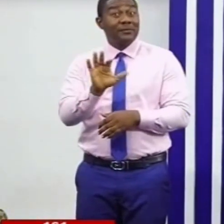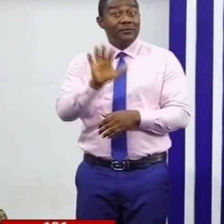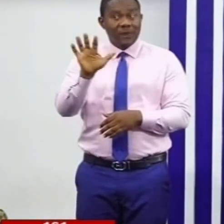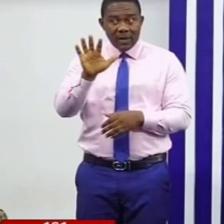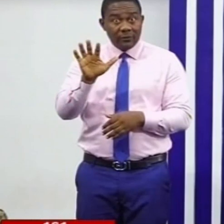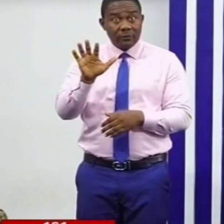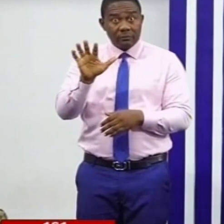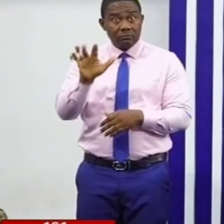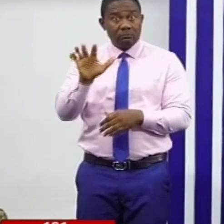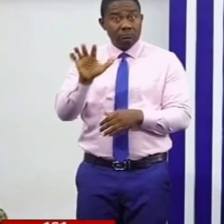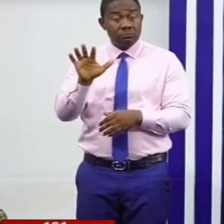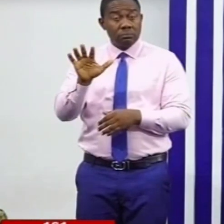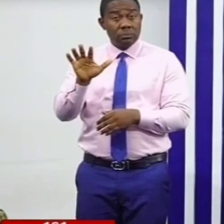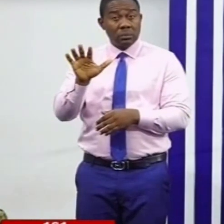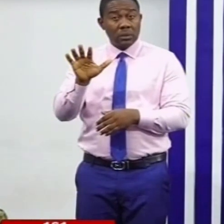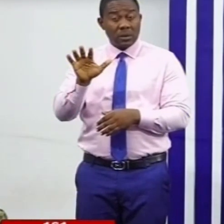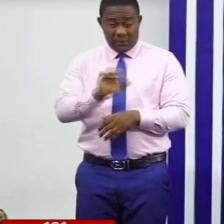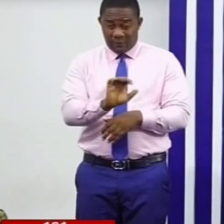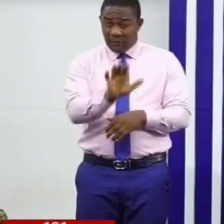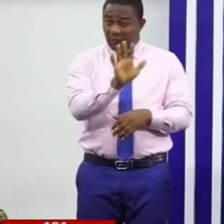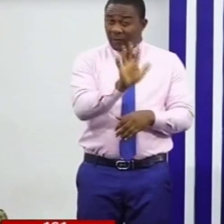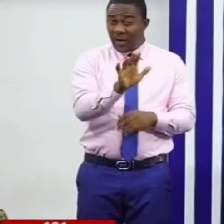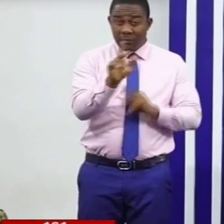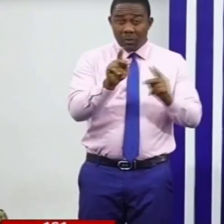with 5 deaths.